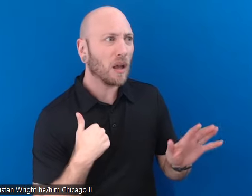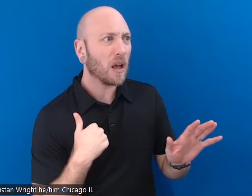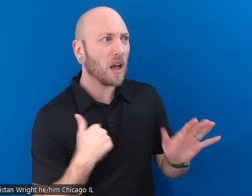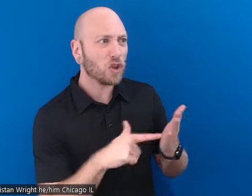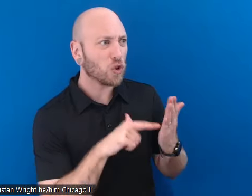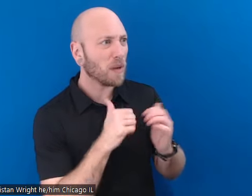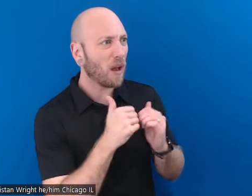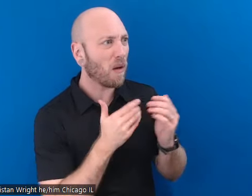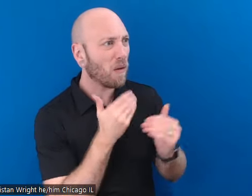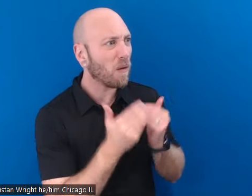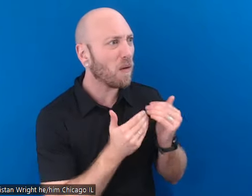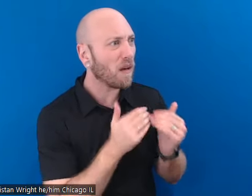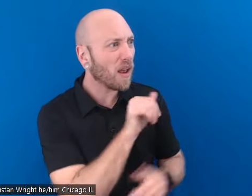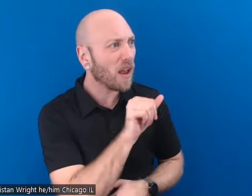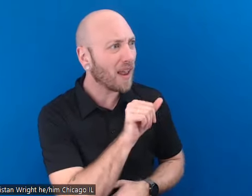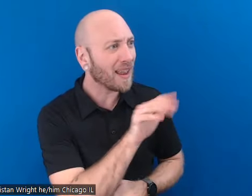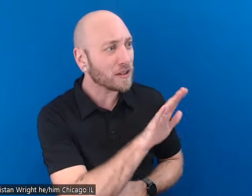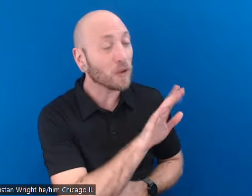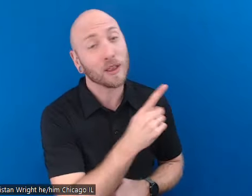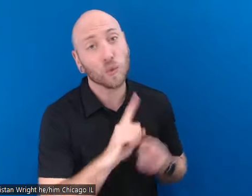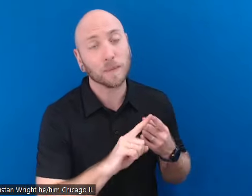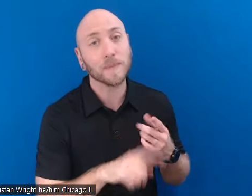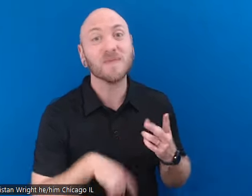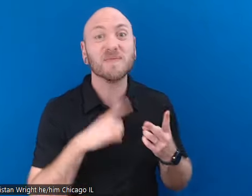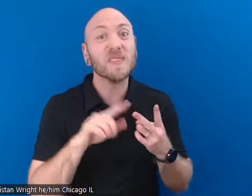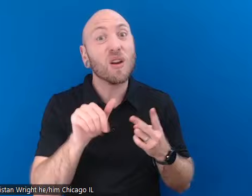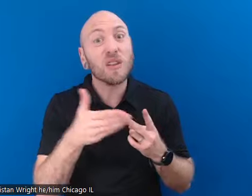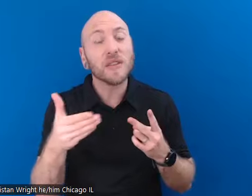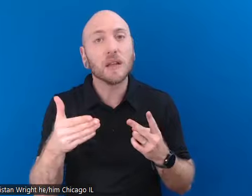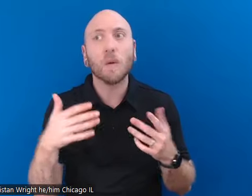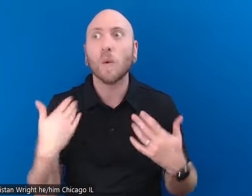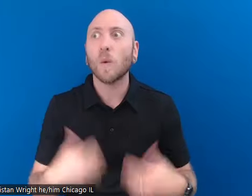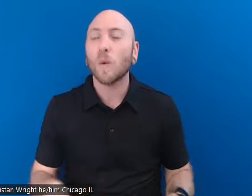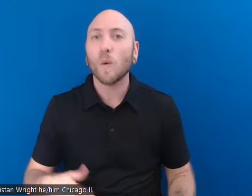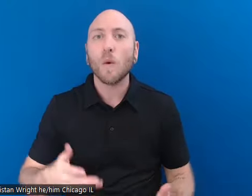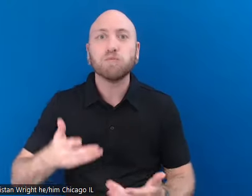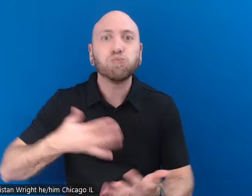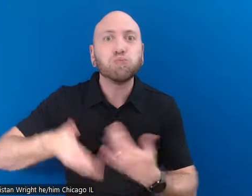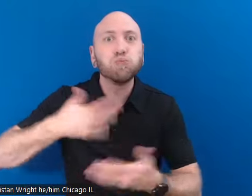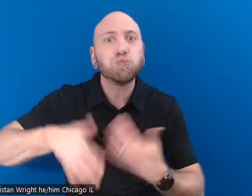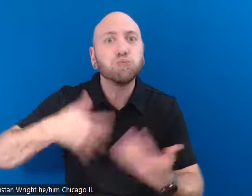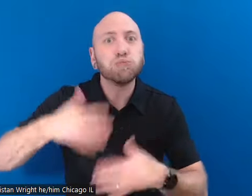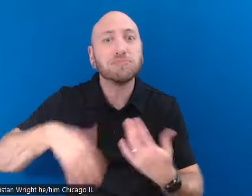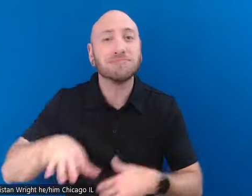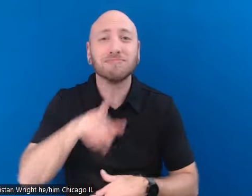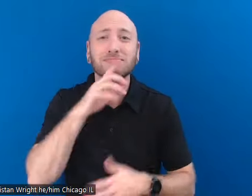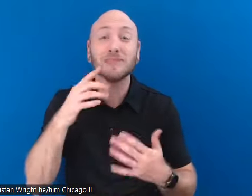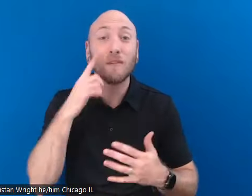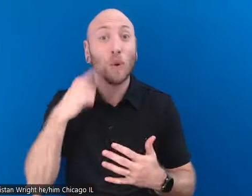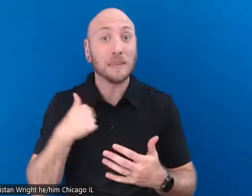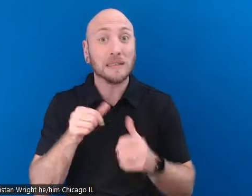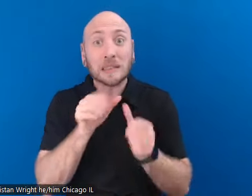people's Alcoholics Anonymous really helped me is just fellowship. Fellowship has been hugely important to my sobriety.